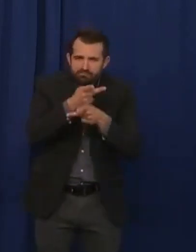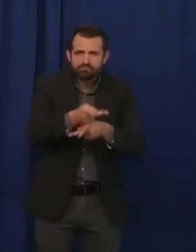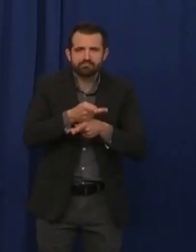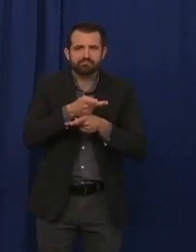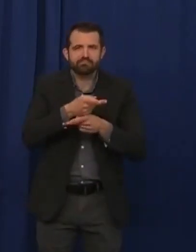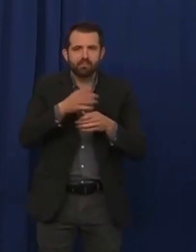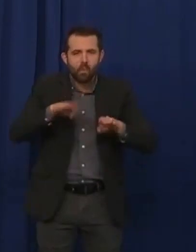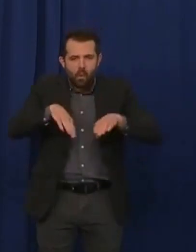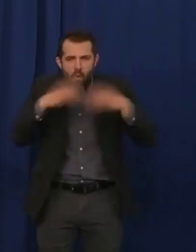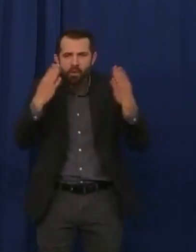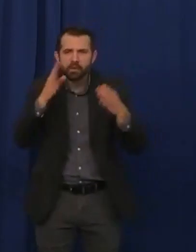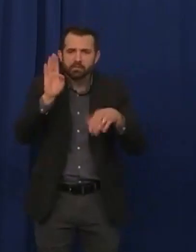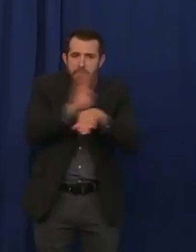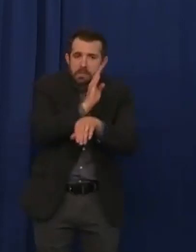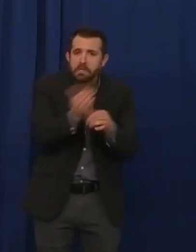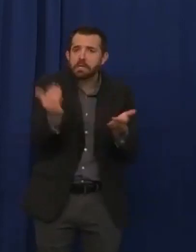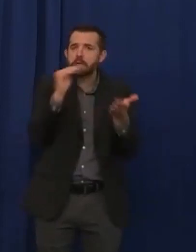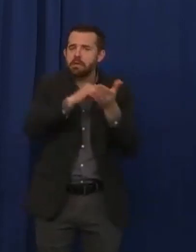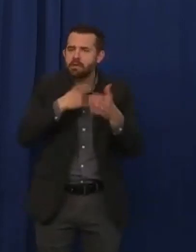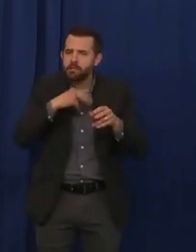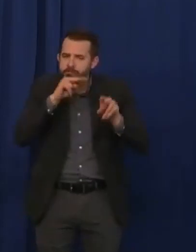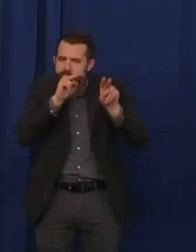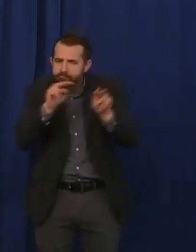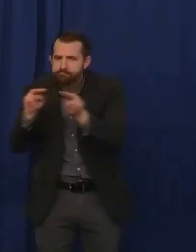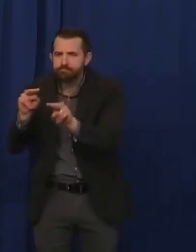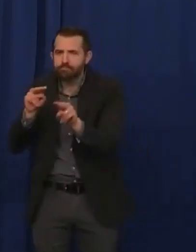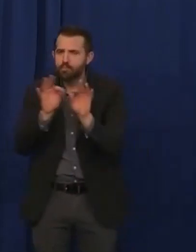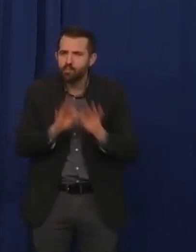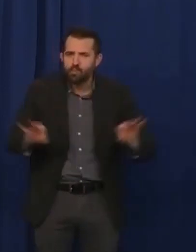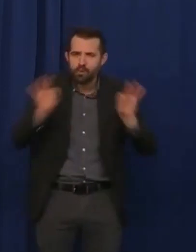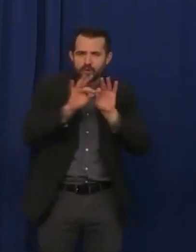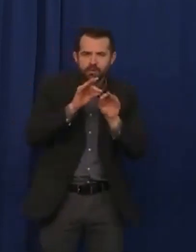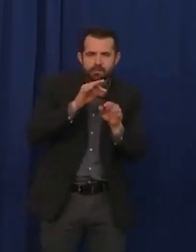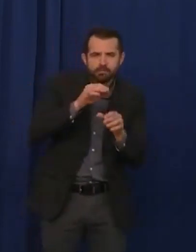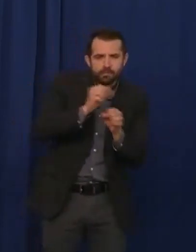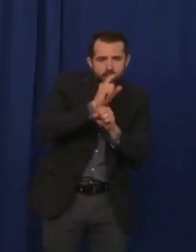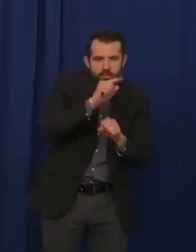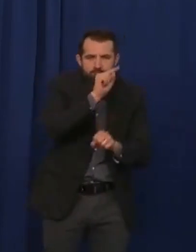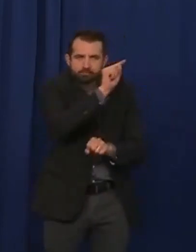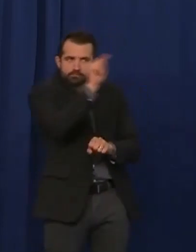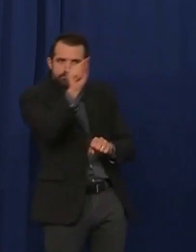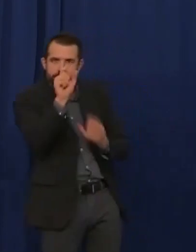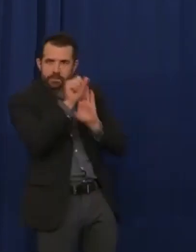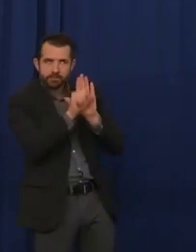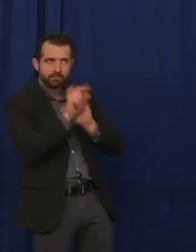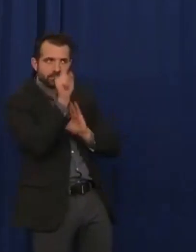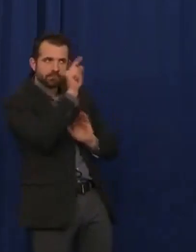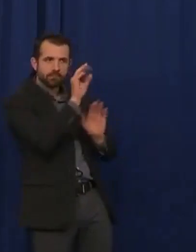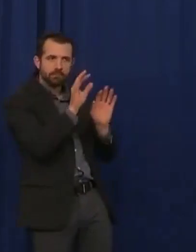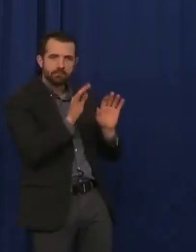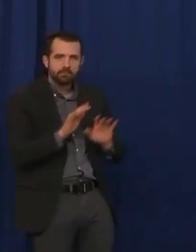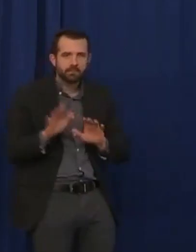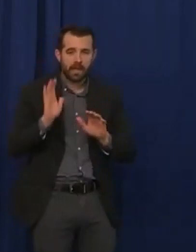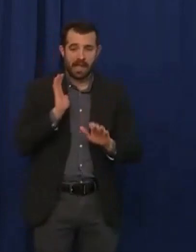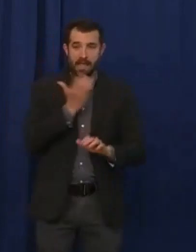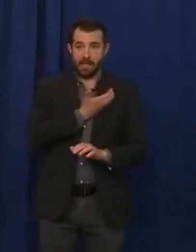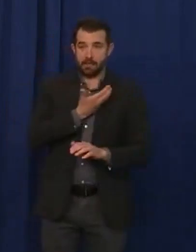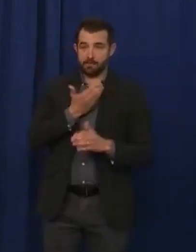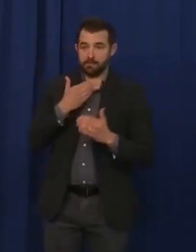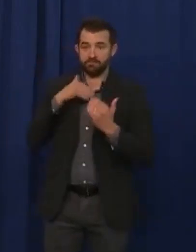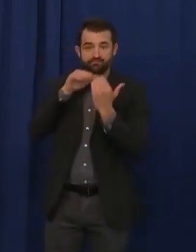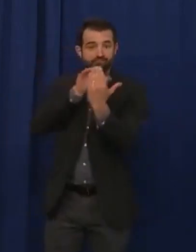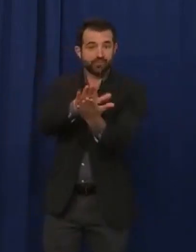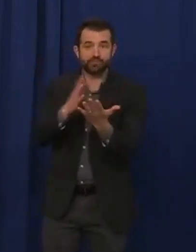our state's unique demographics and economic sectors. Our approach will not be driven by